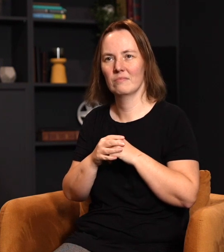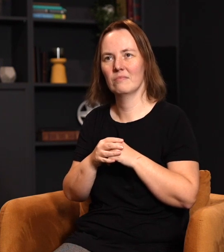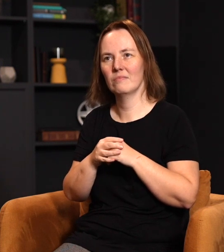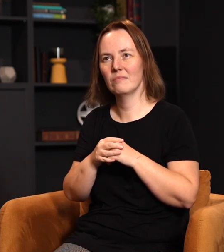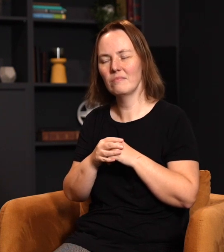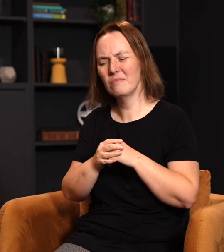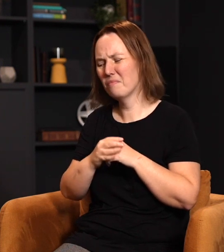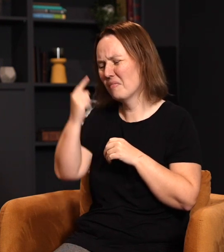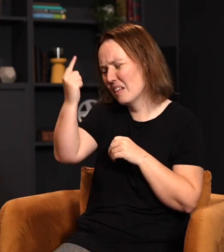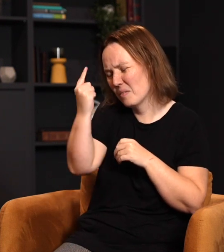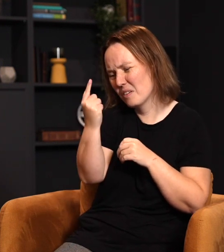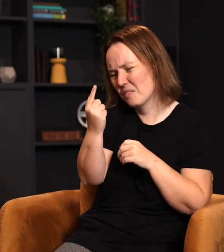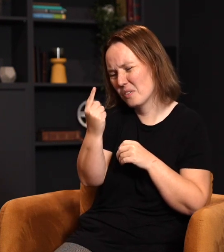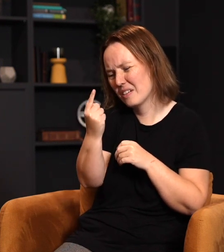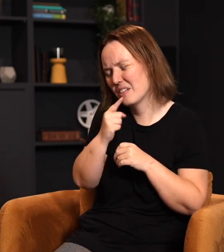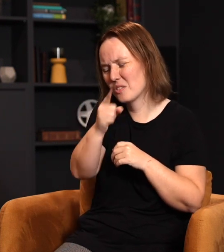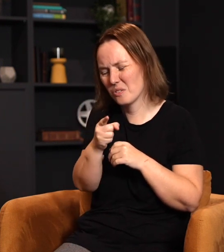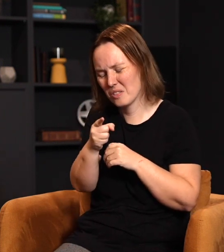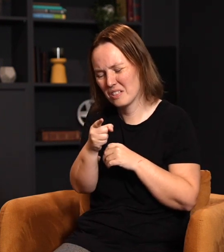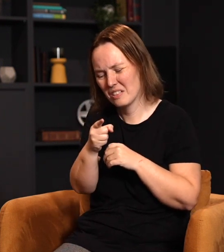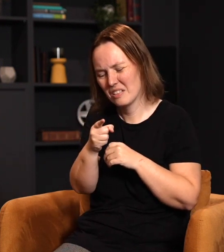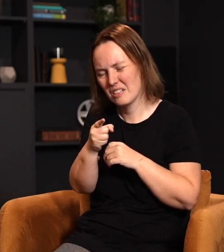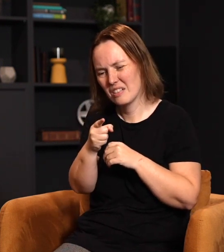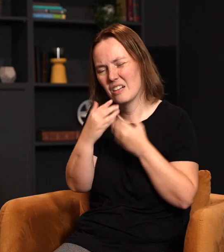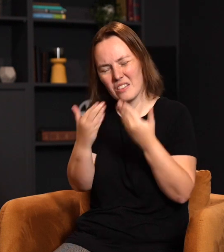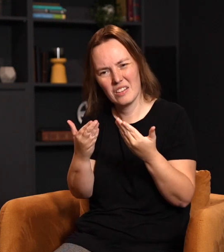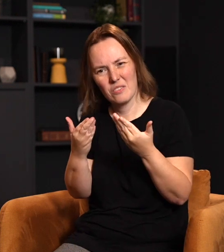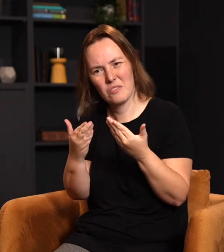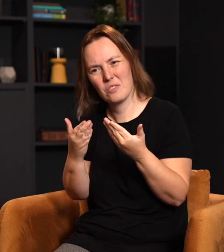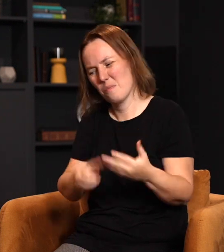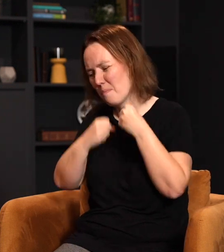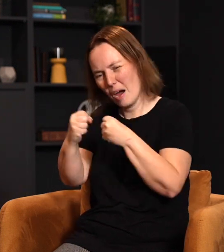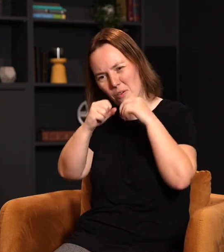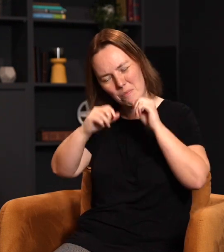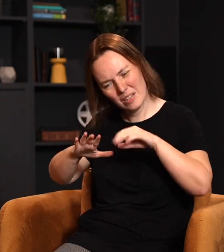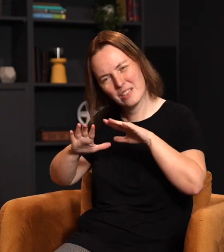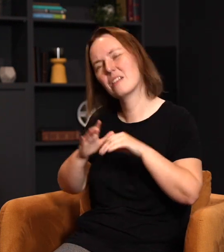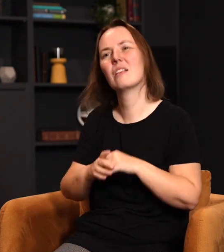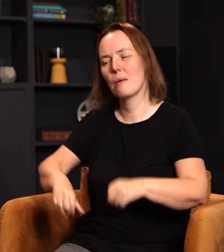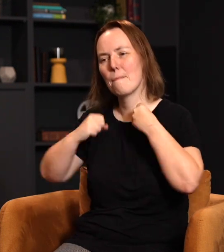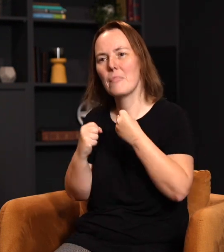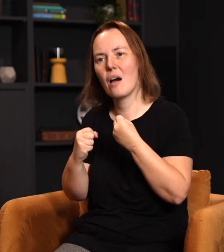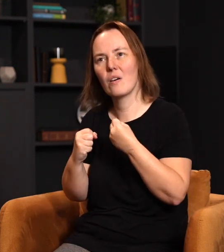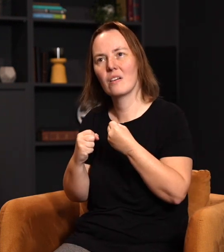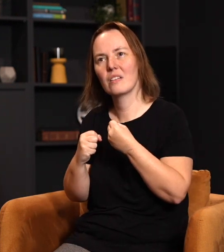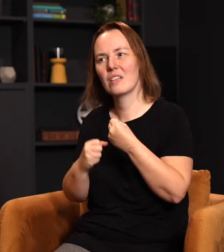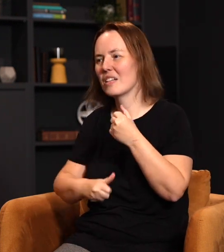a city is exalted. And I wonder if we really appreciate the power in blessing, the power that is